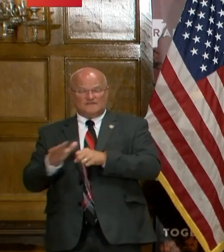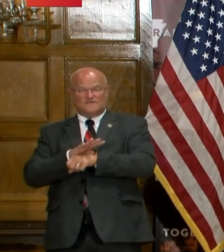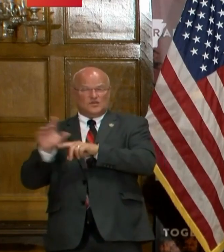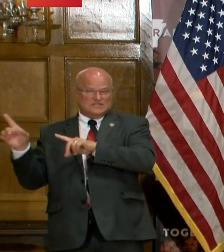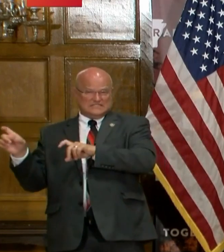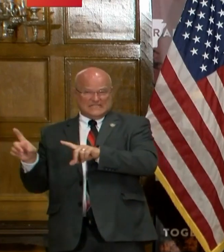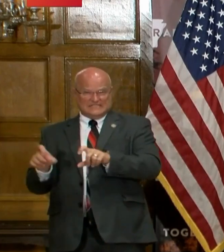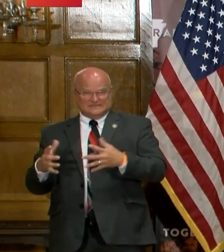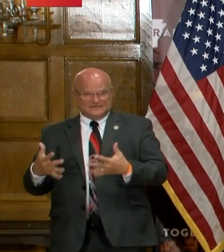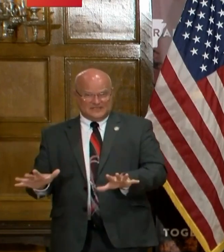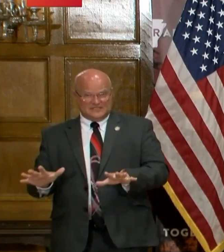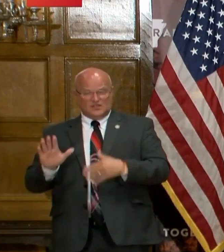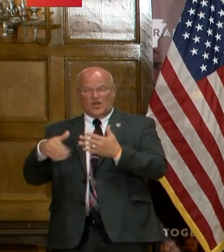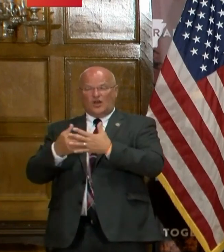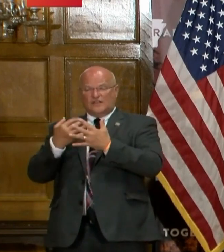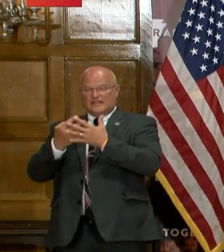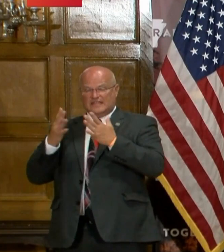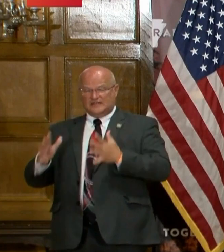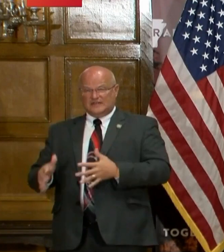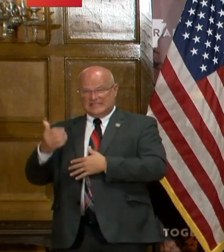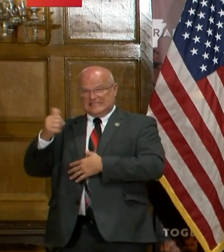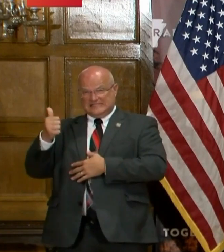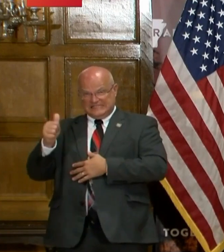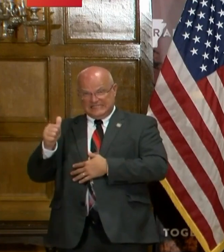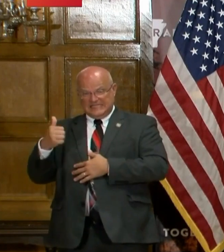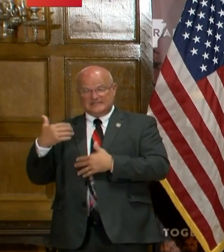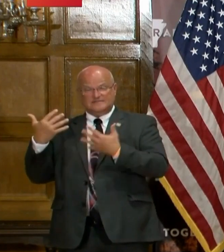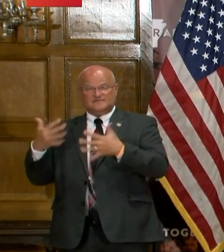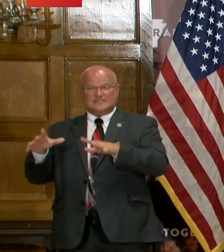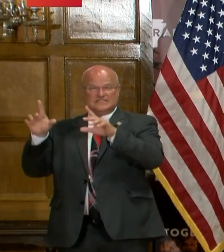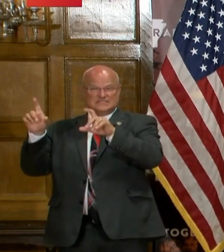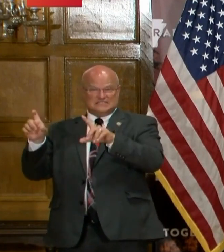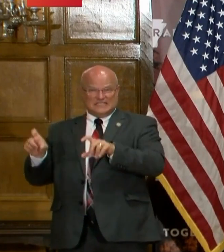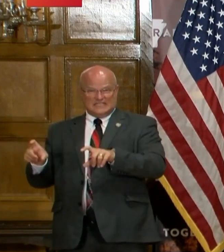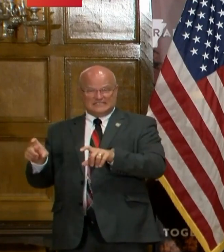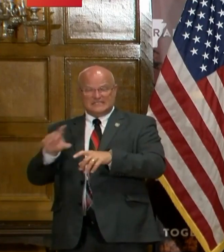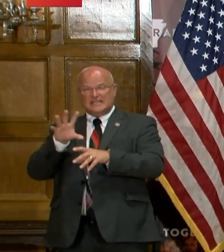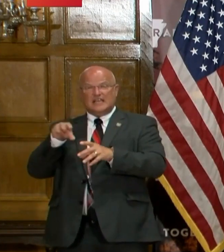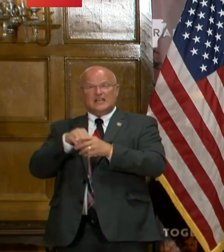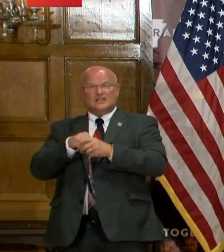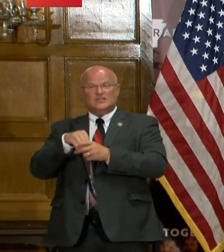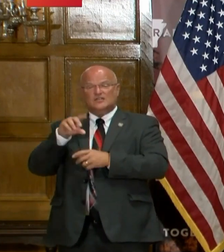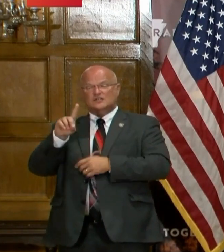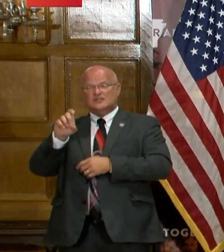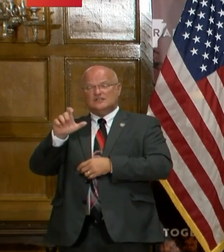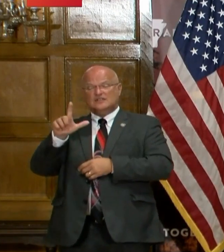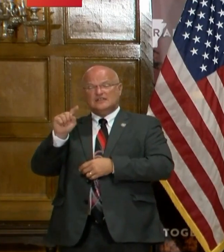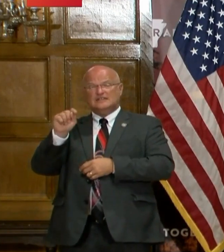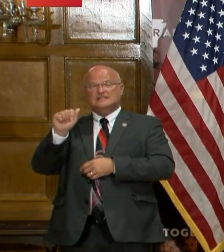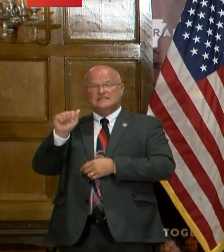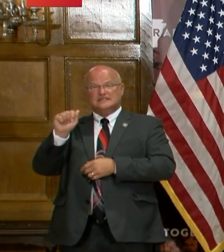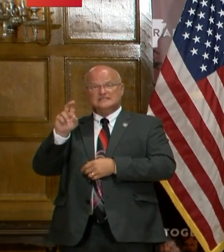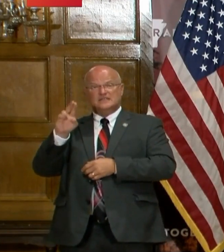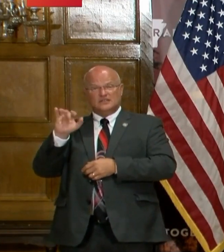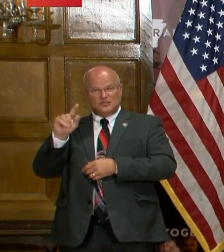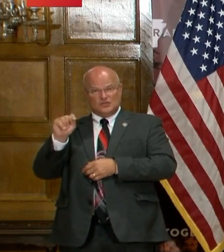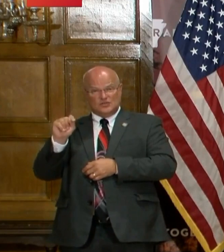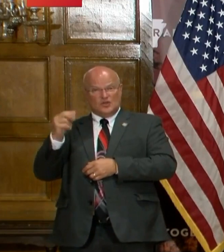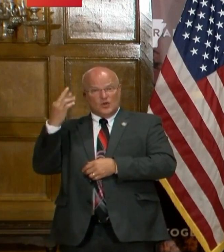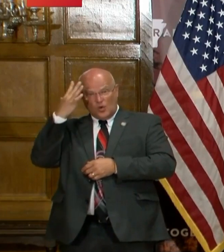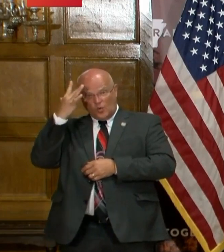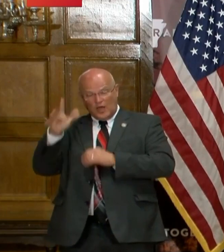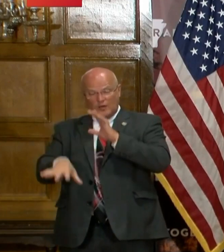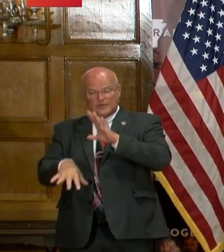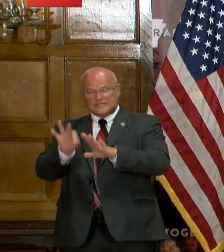the facilities have been tested, including the Delta unit, and that's one of the reasons that we discovered additional positive